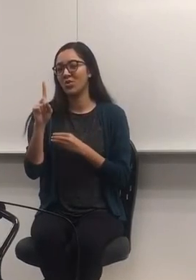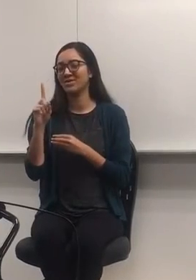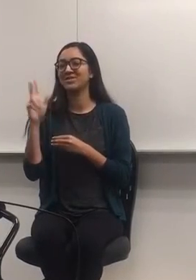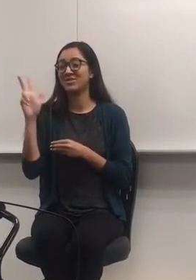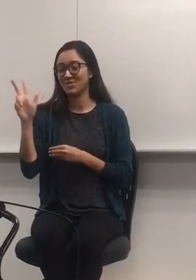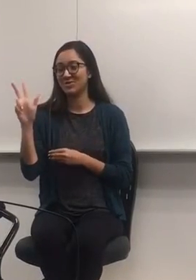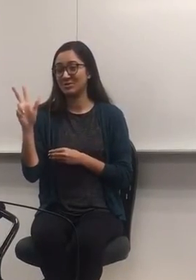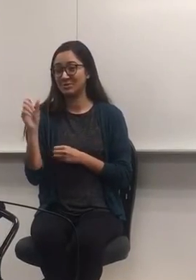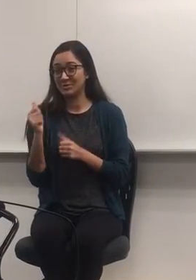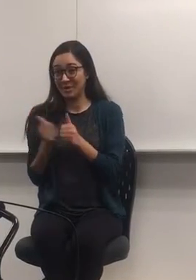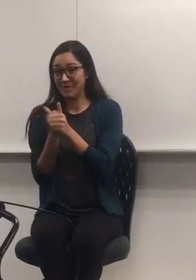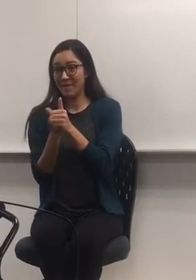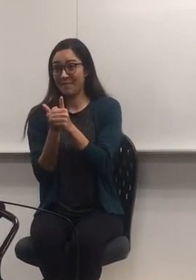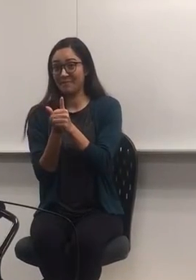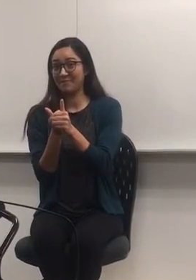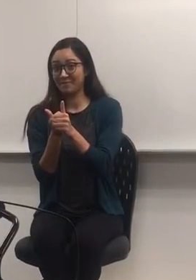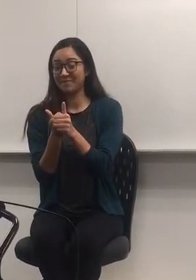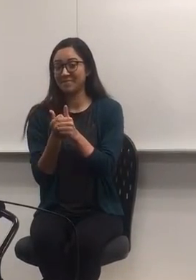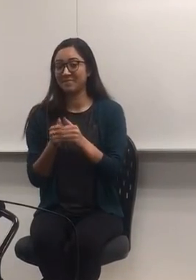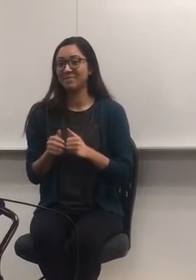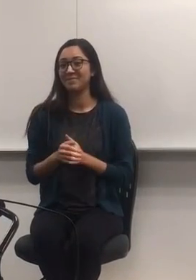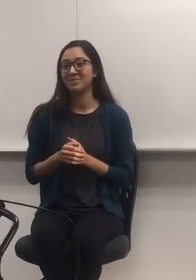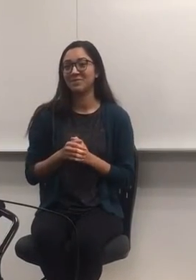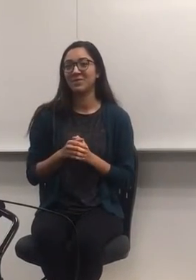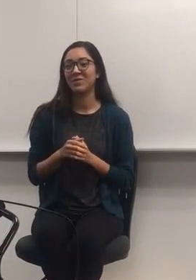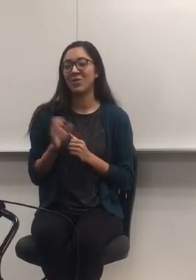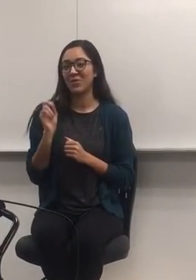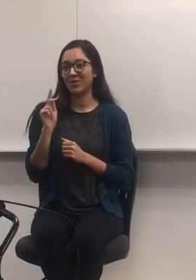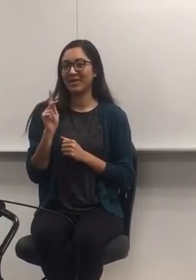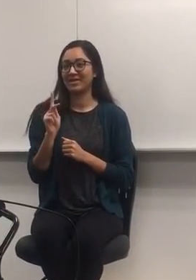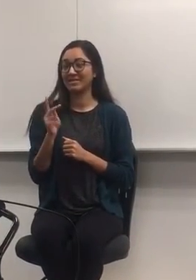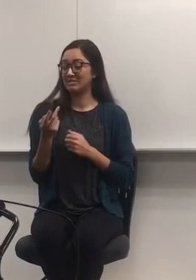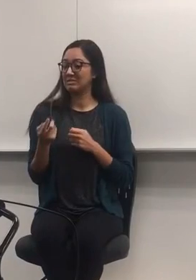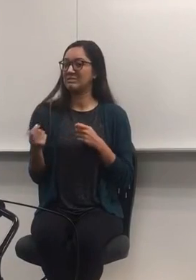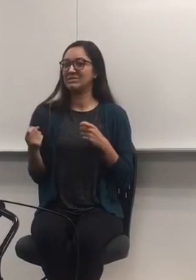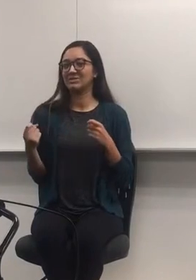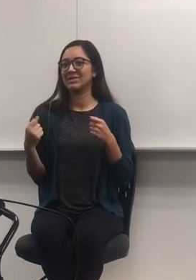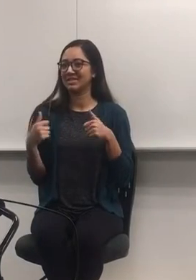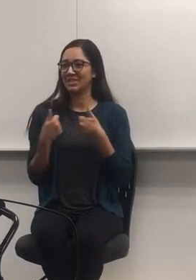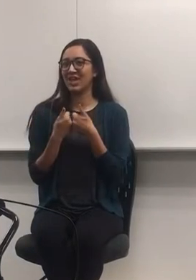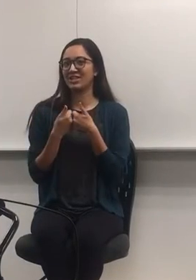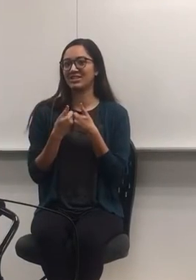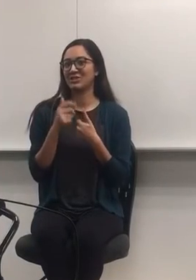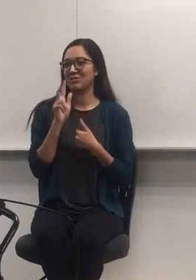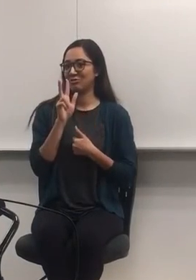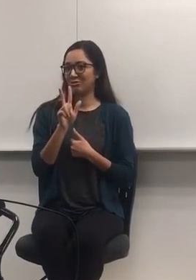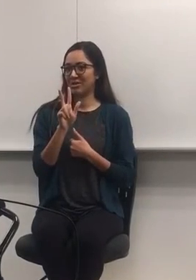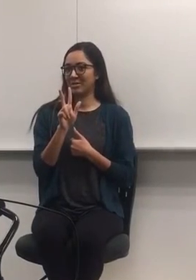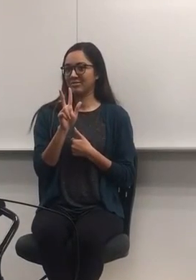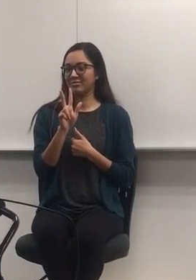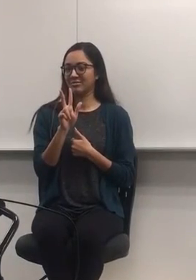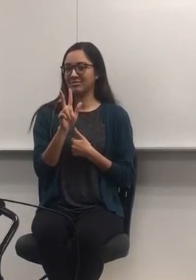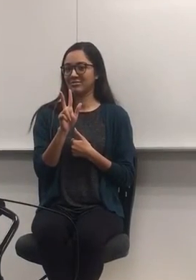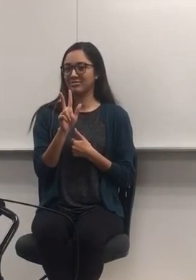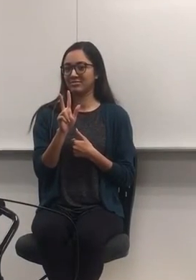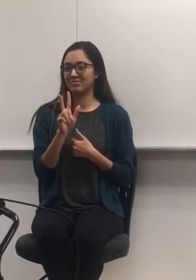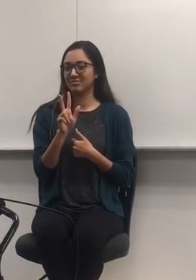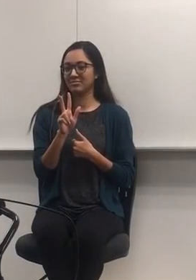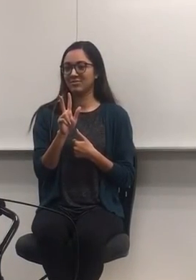far? Oh, okay. Here comes a challenge here. 3. All right. 3